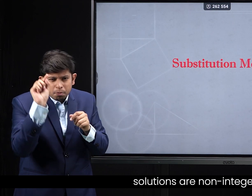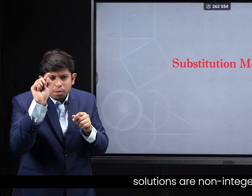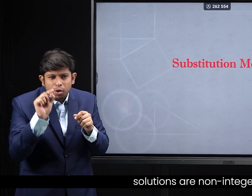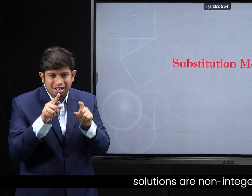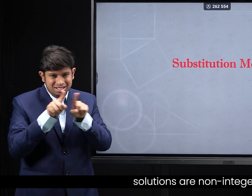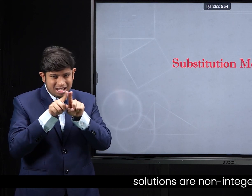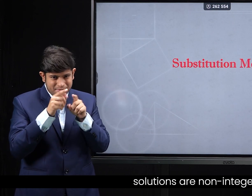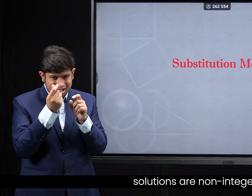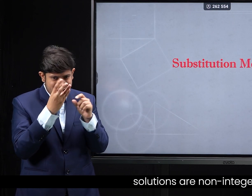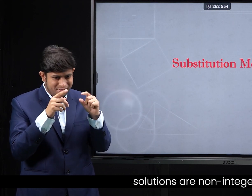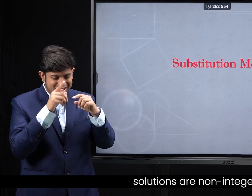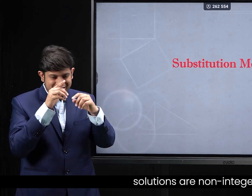solutions are non-integers.